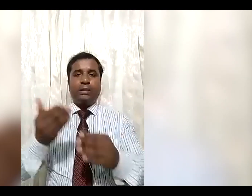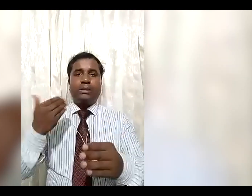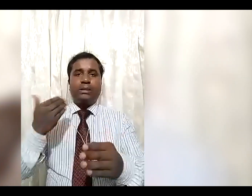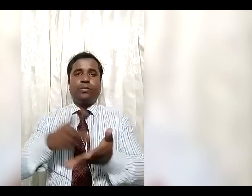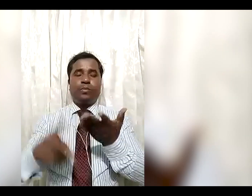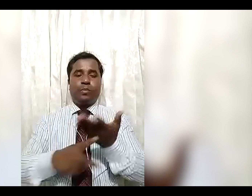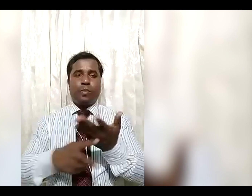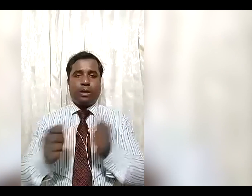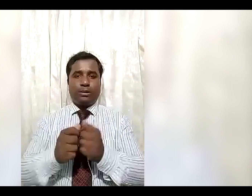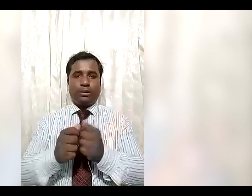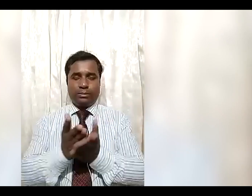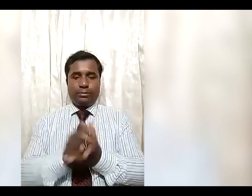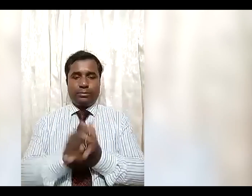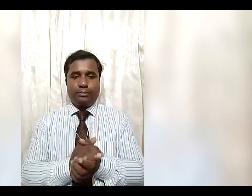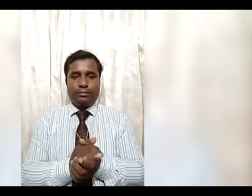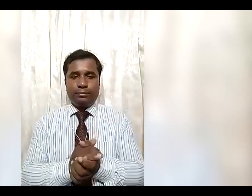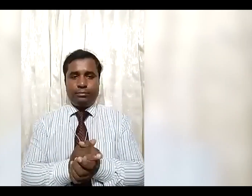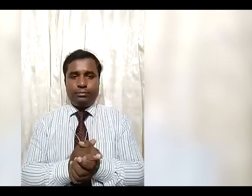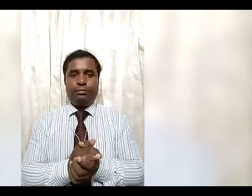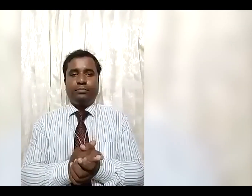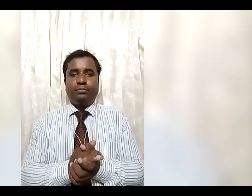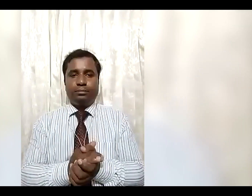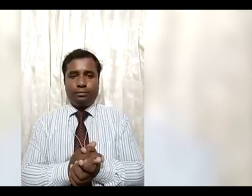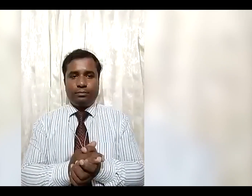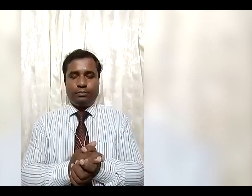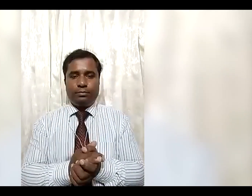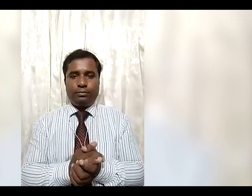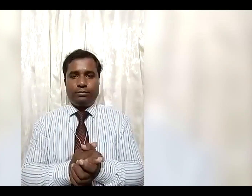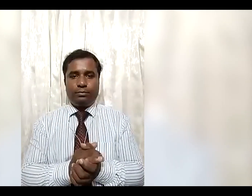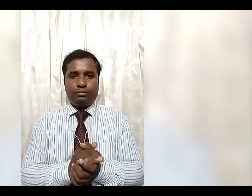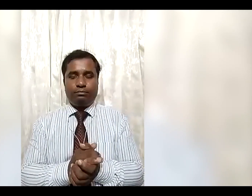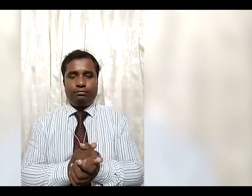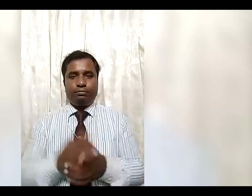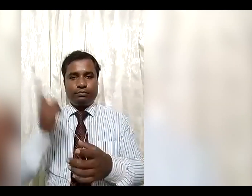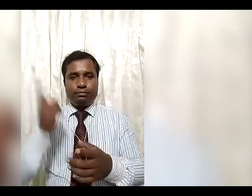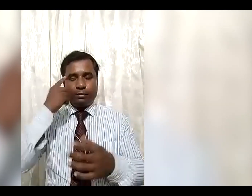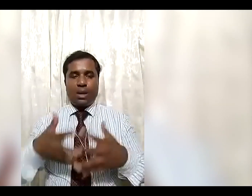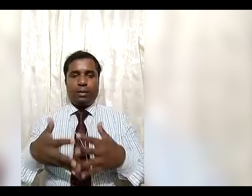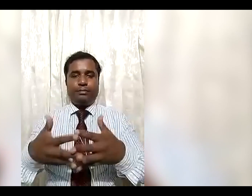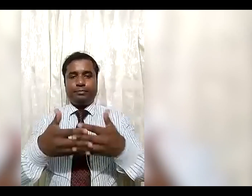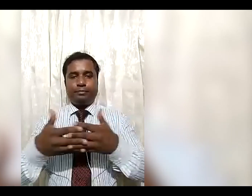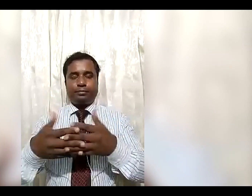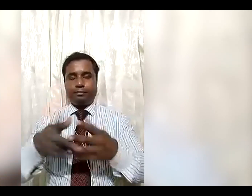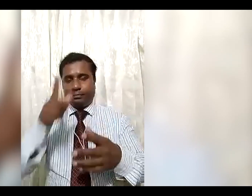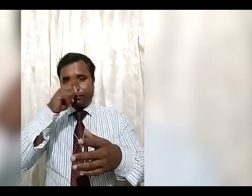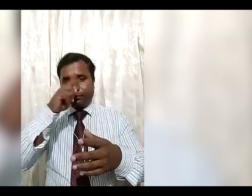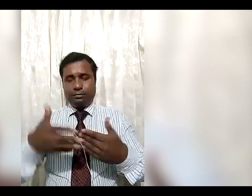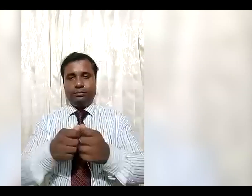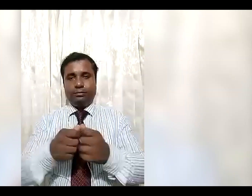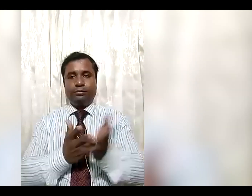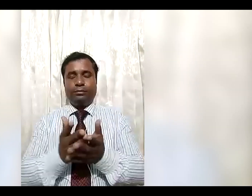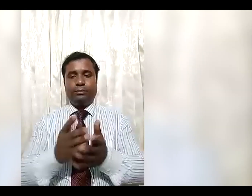our building here, I'm actually here at the American Center. We have our facilities are full access.